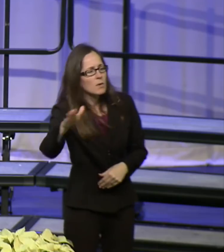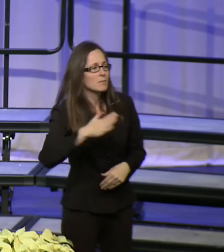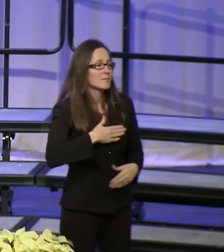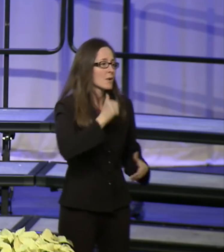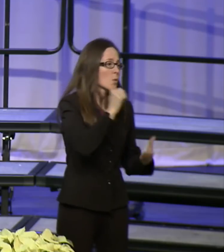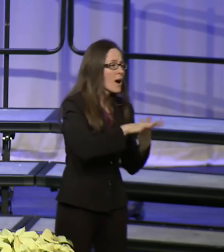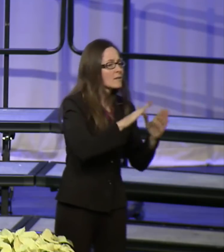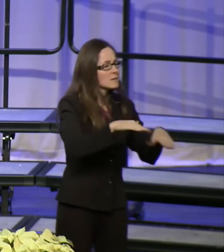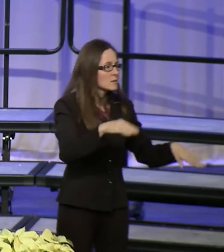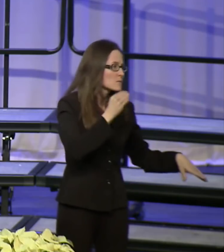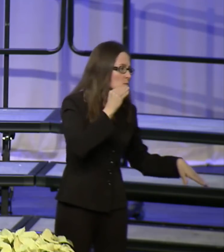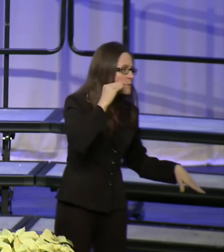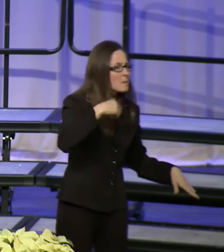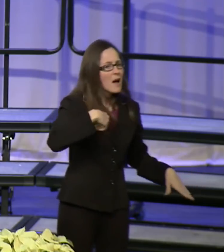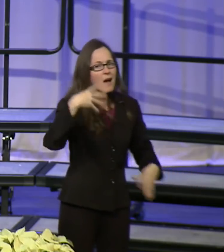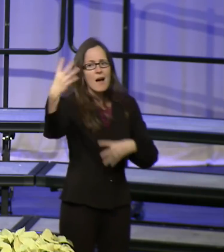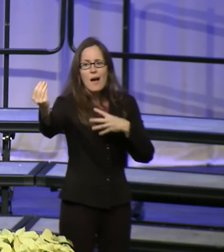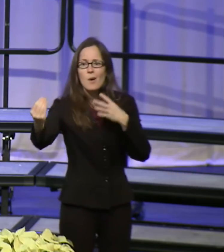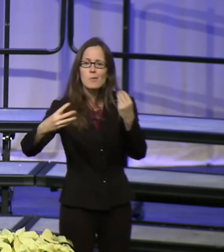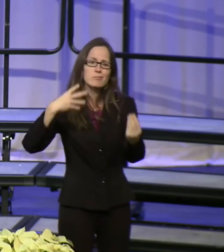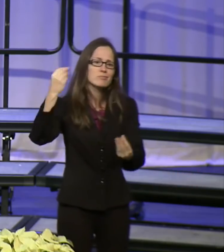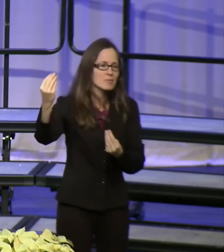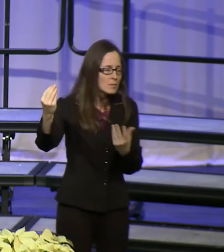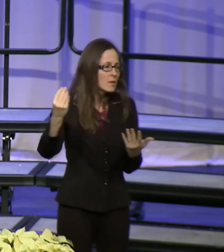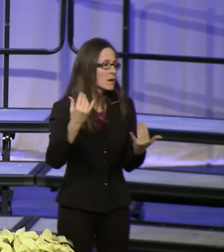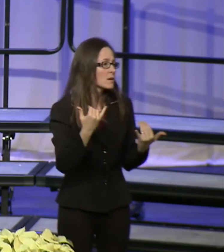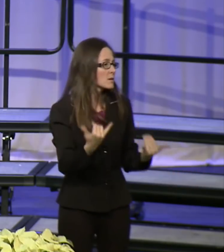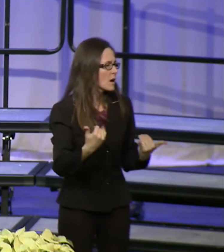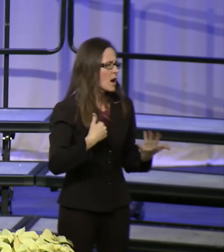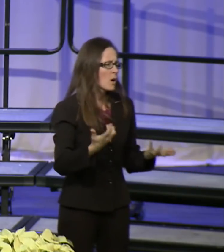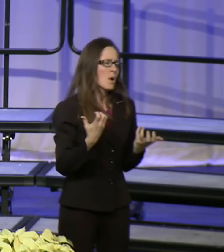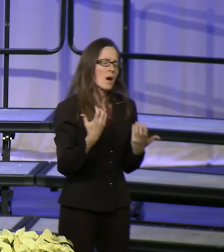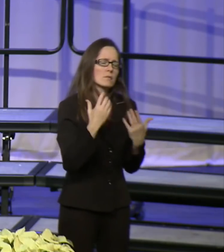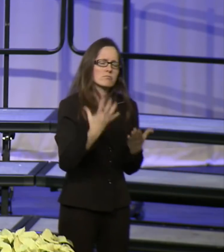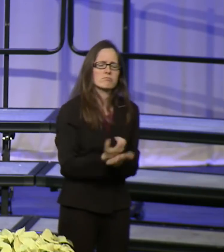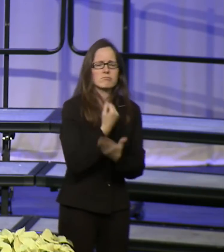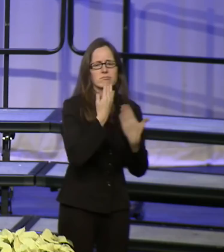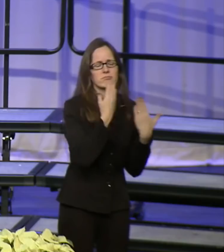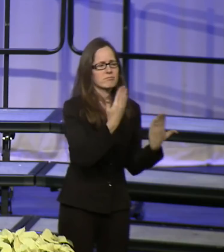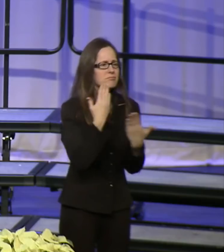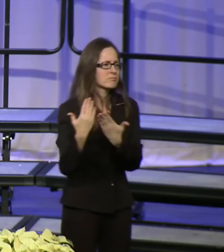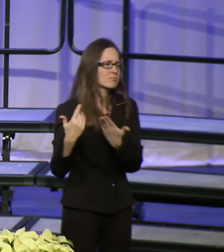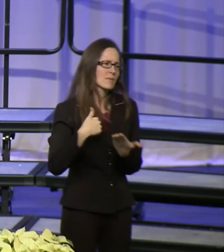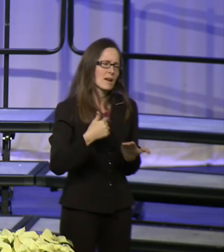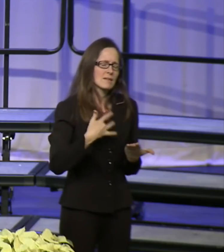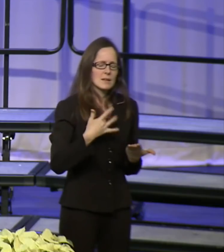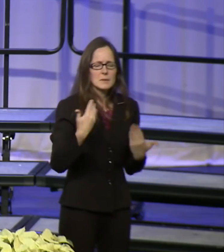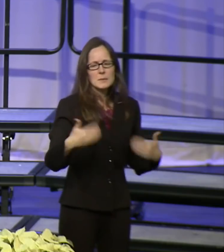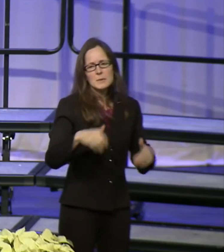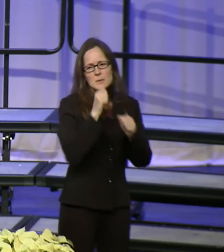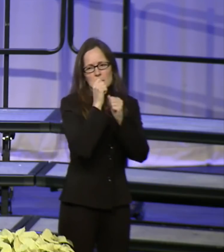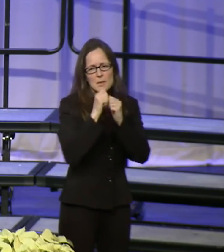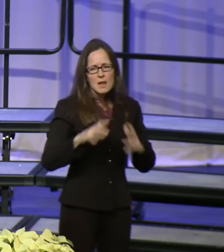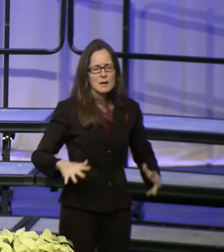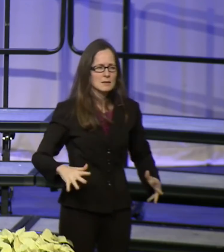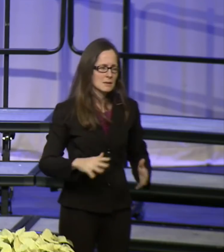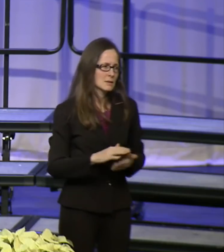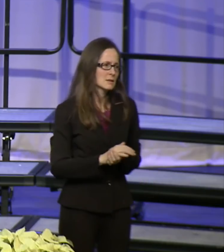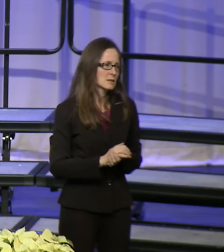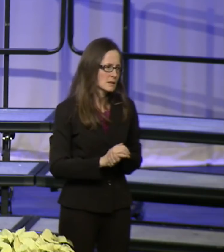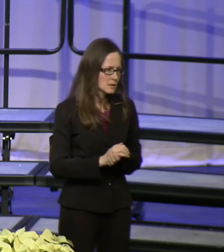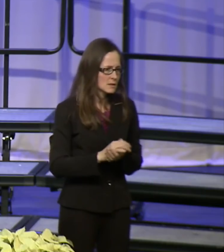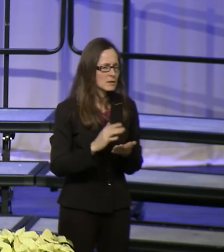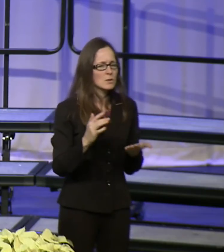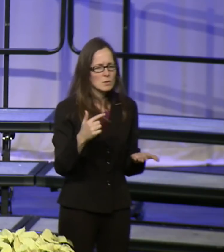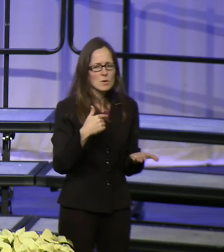a possibility, I'm indeed blessed and thankful. I want to take a quick moment to share my vision as an elected official from District 2,